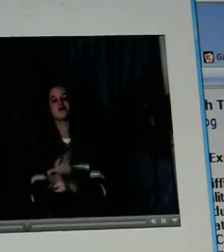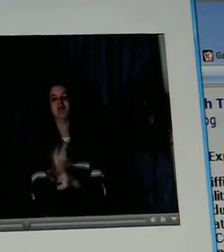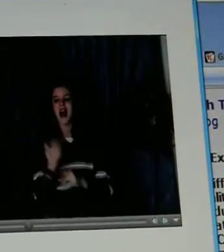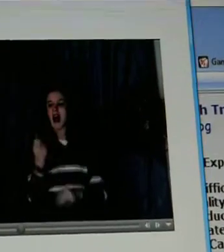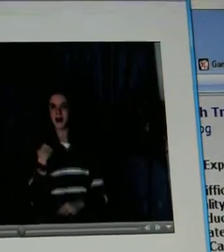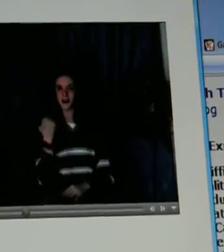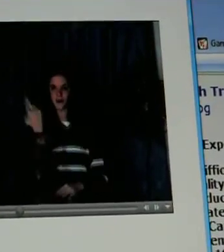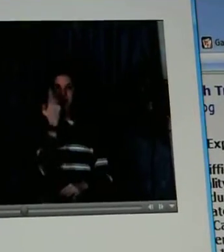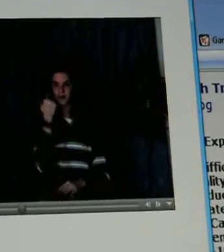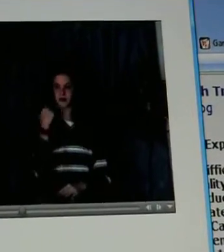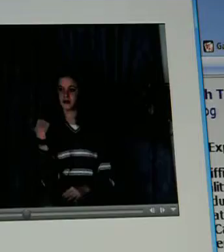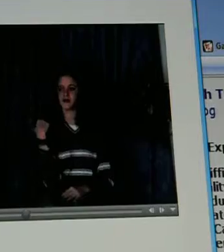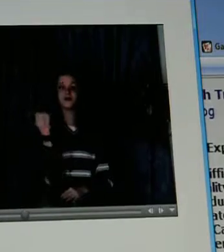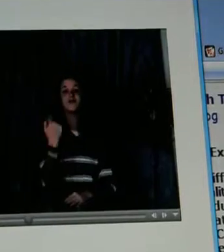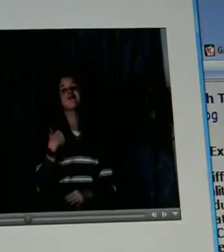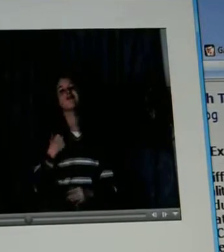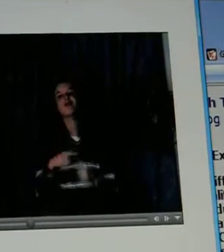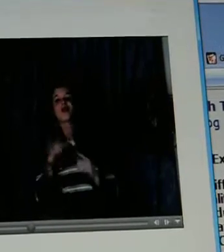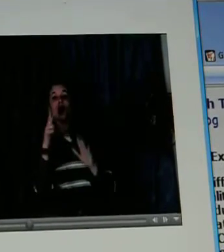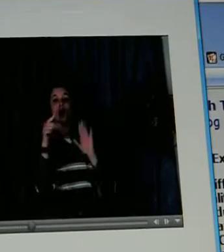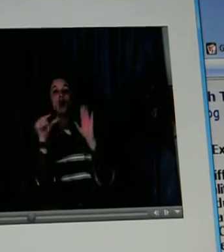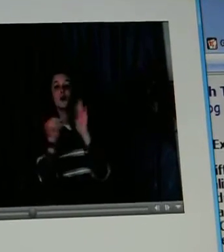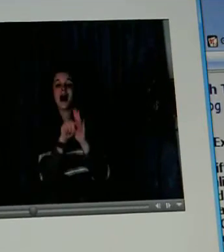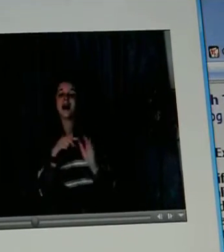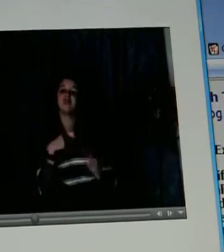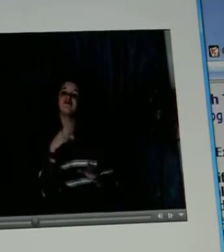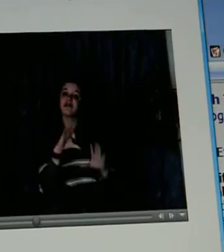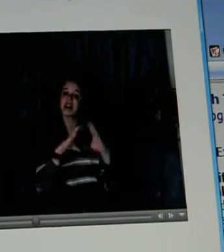between the two, and I do truly prefer ASL.